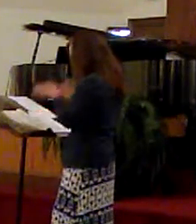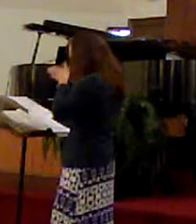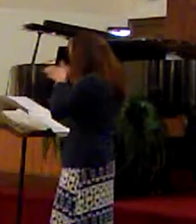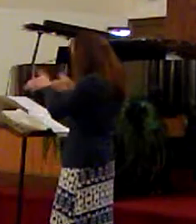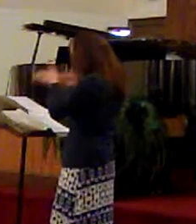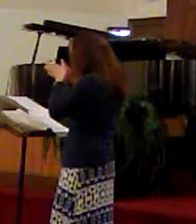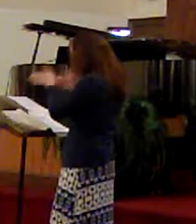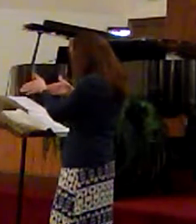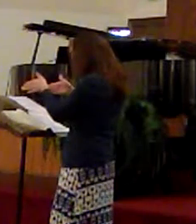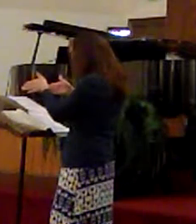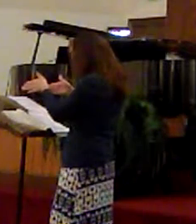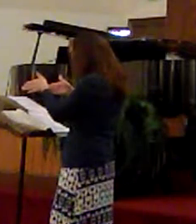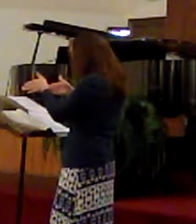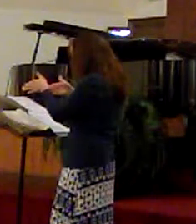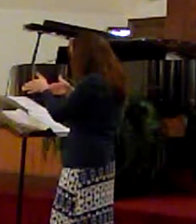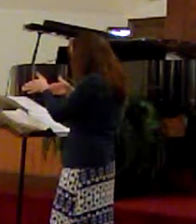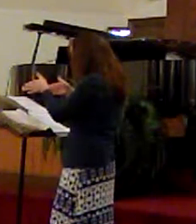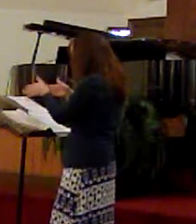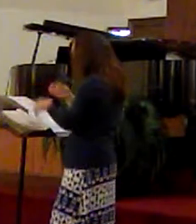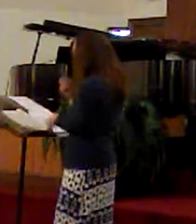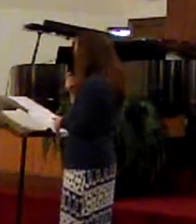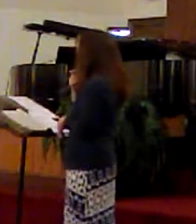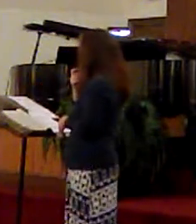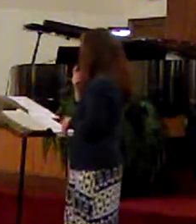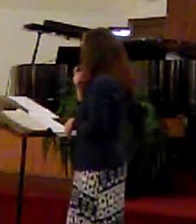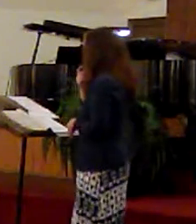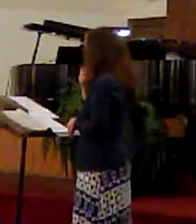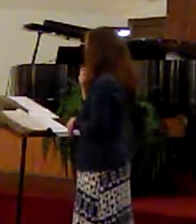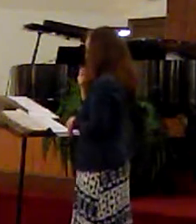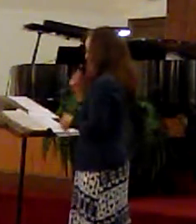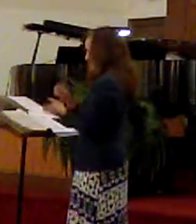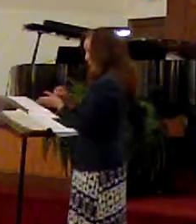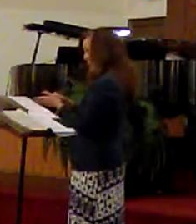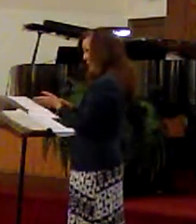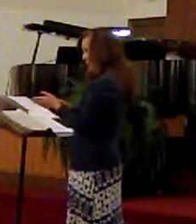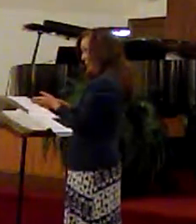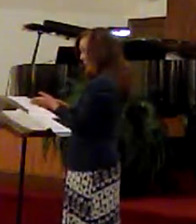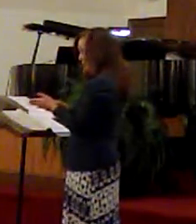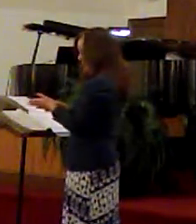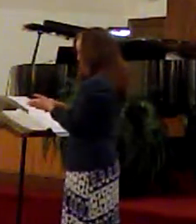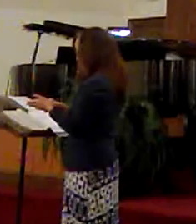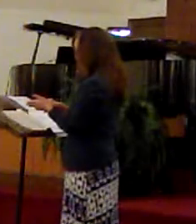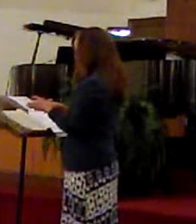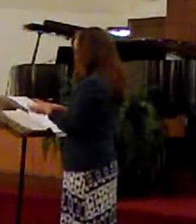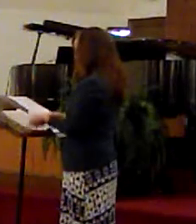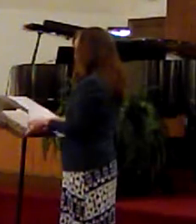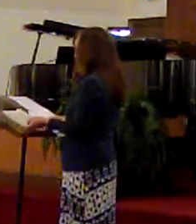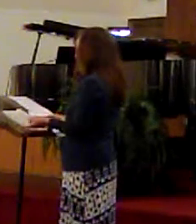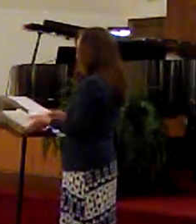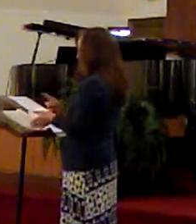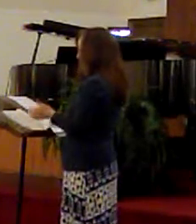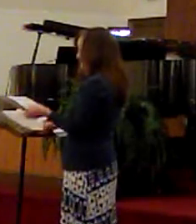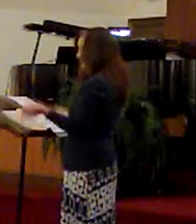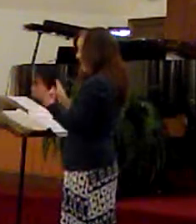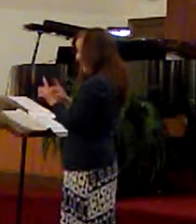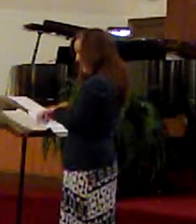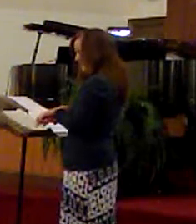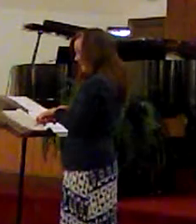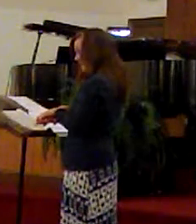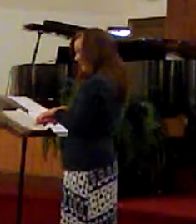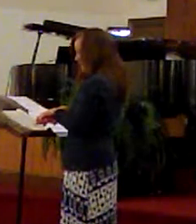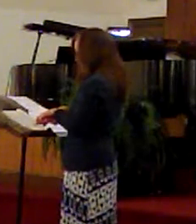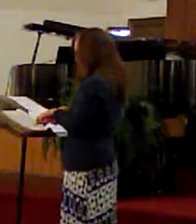the context. Okay, what's going on? Who's it written to? What's being said? What's going on around them? Why?